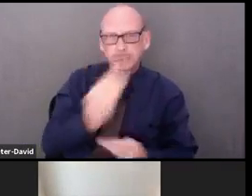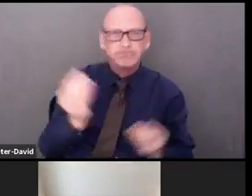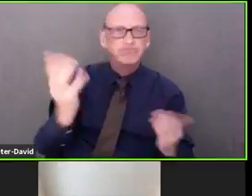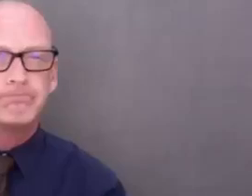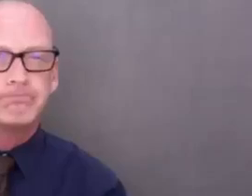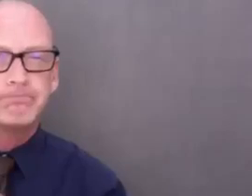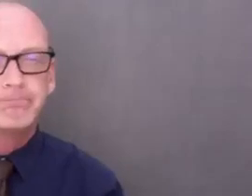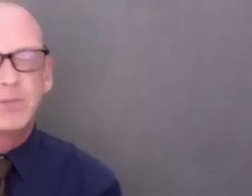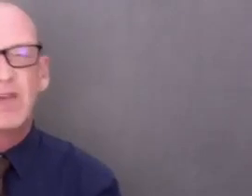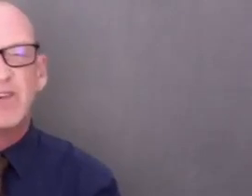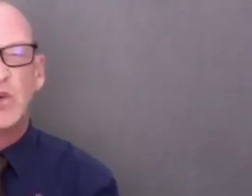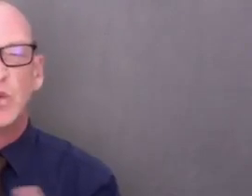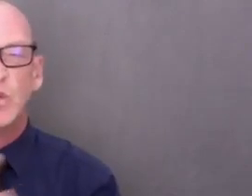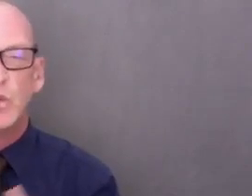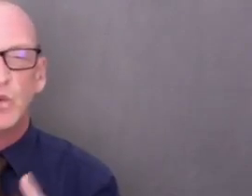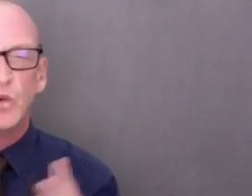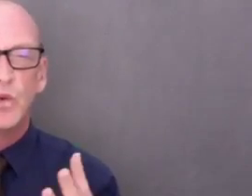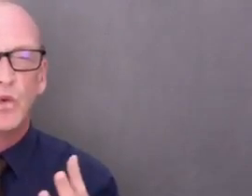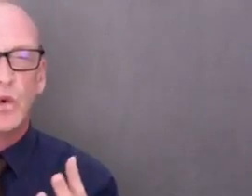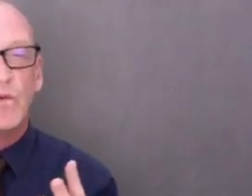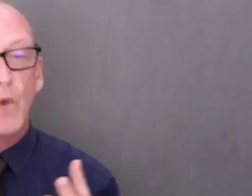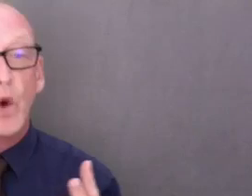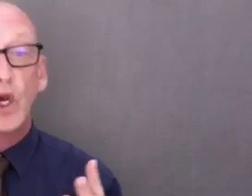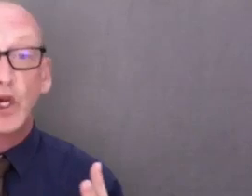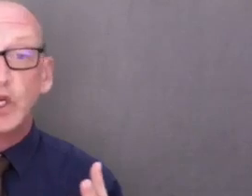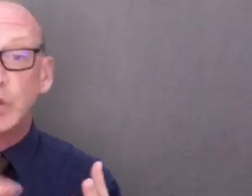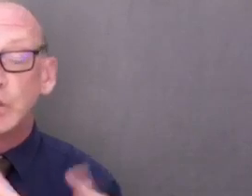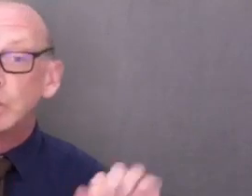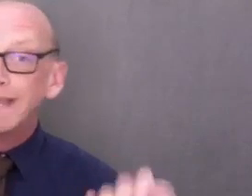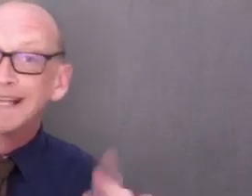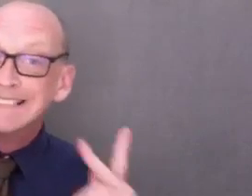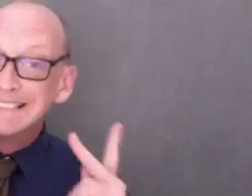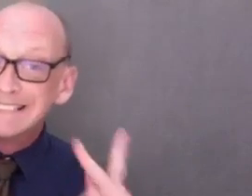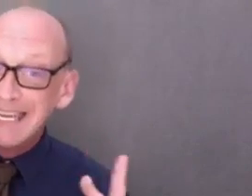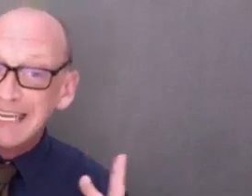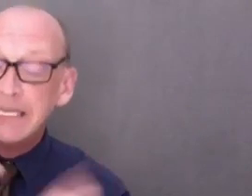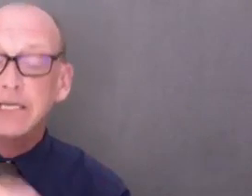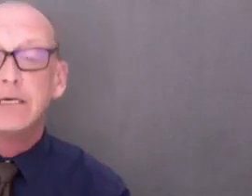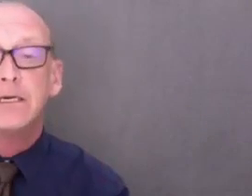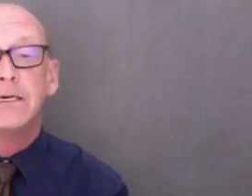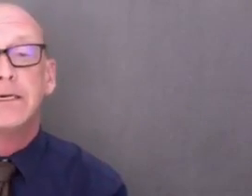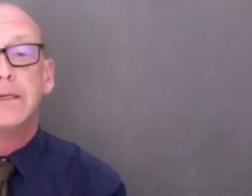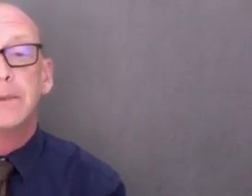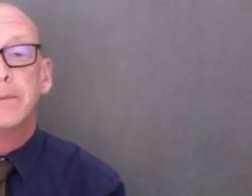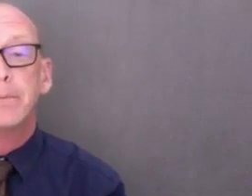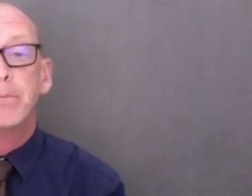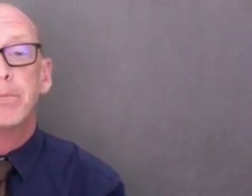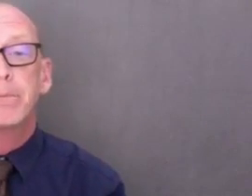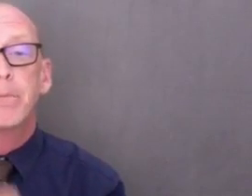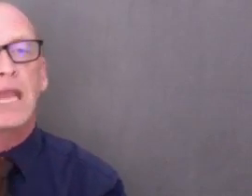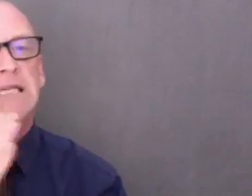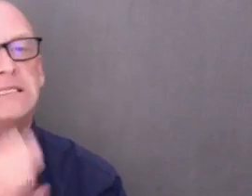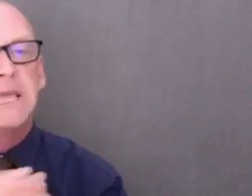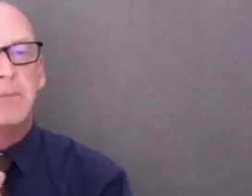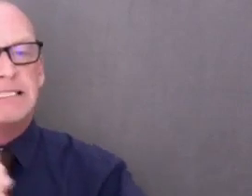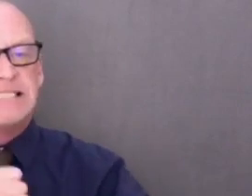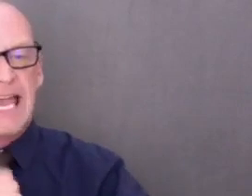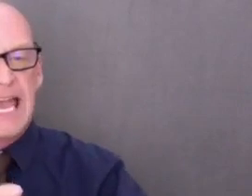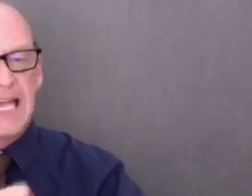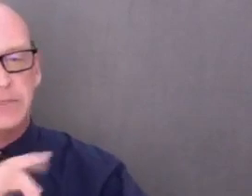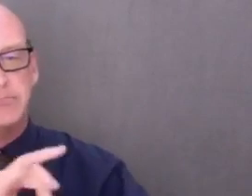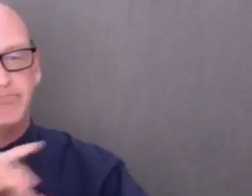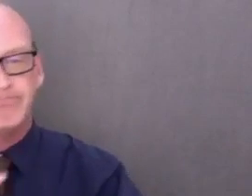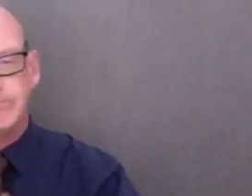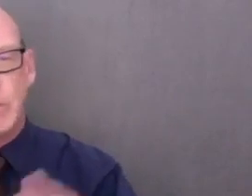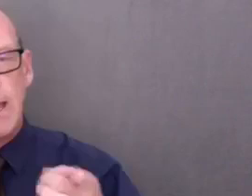few items of overview for you so that you can see some of the stats in connection with what's happening